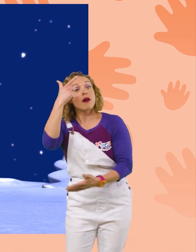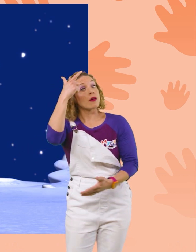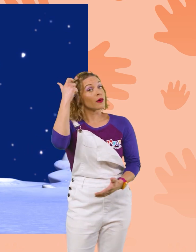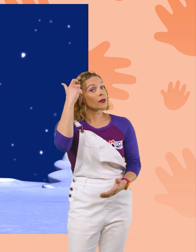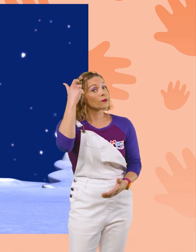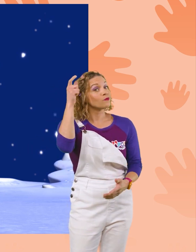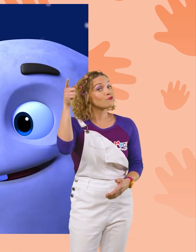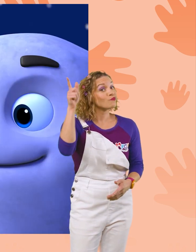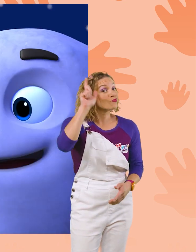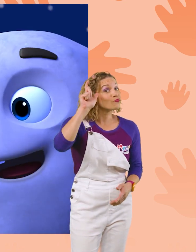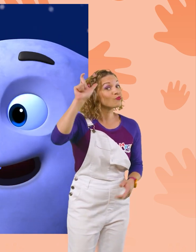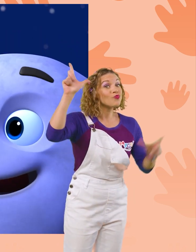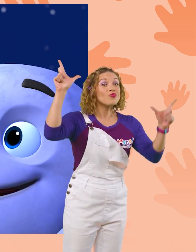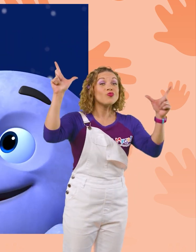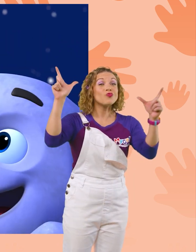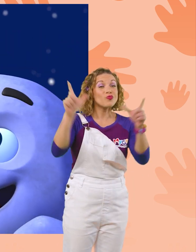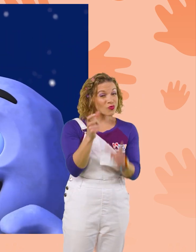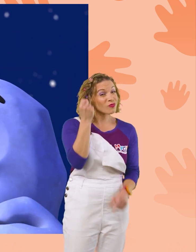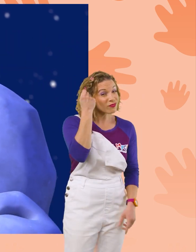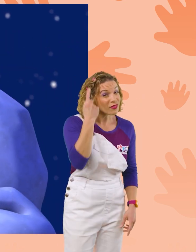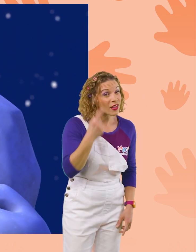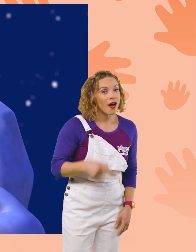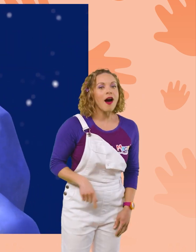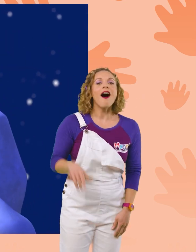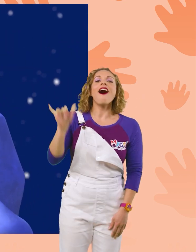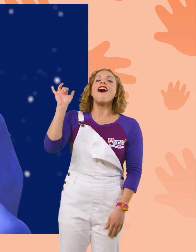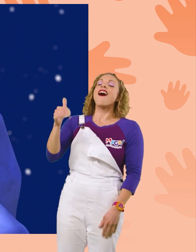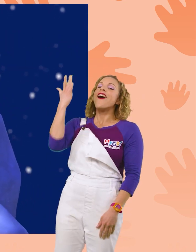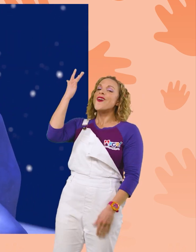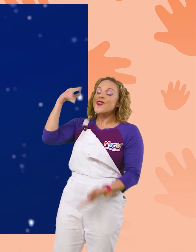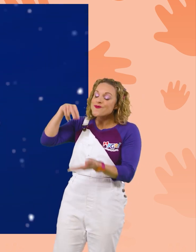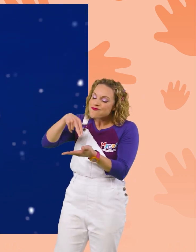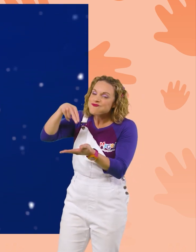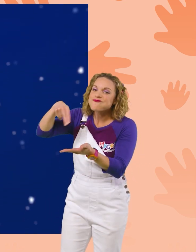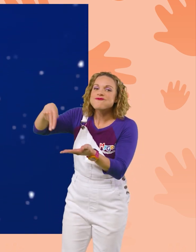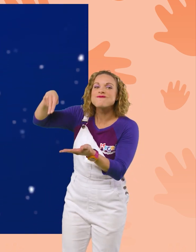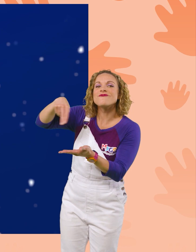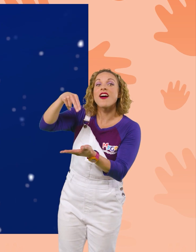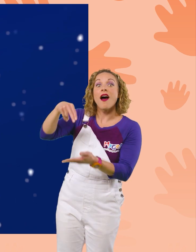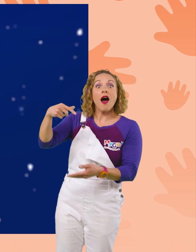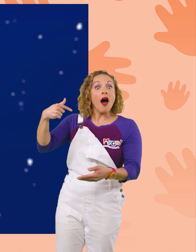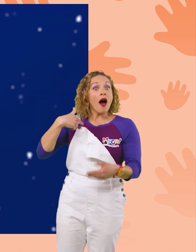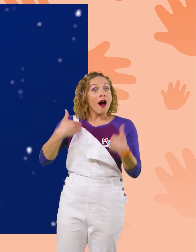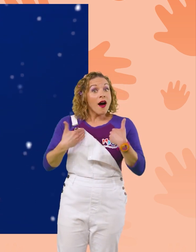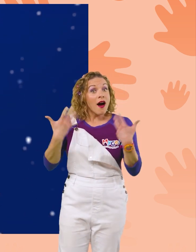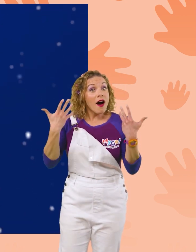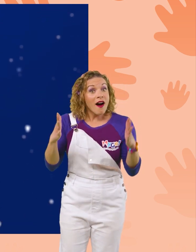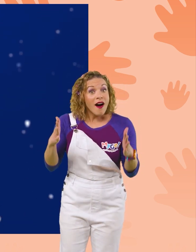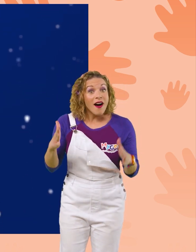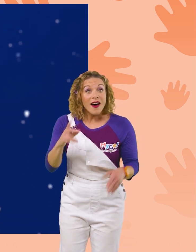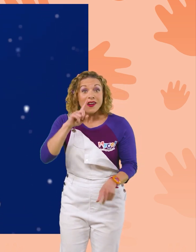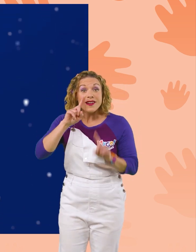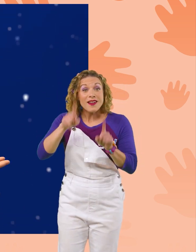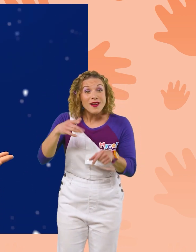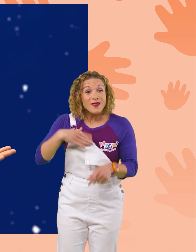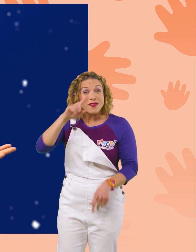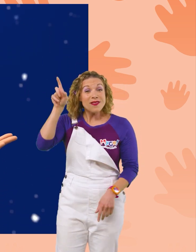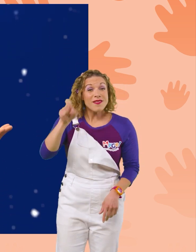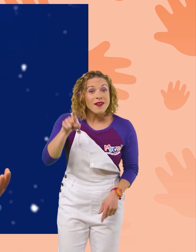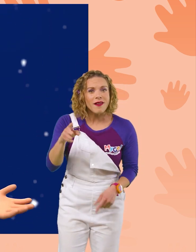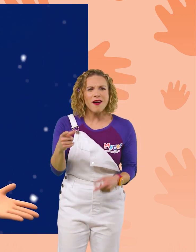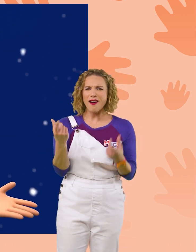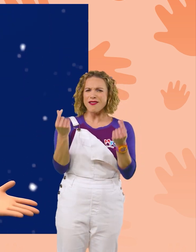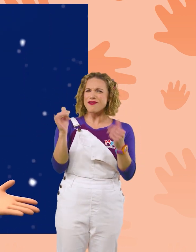is so much smaller. That's why we float for so long. I have the answer to my question. What would it be